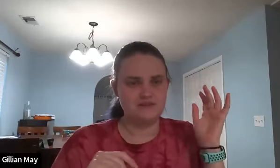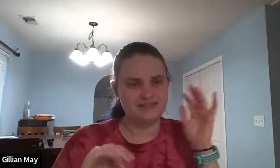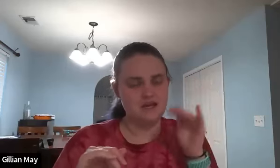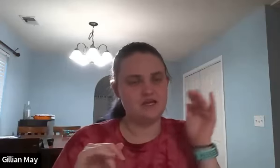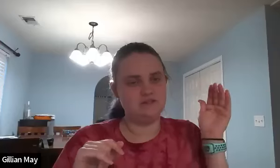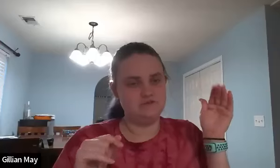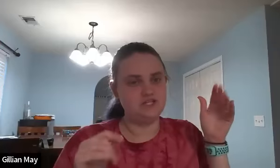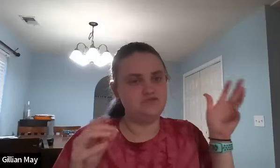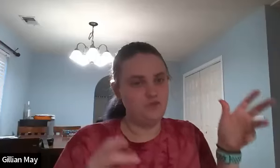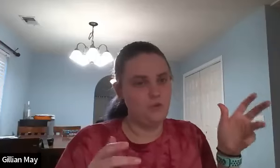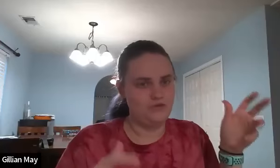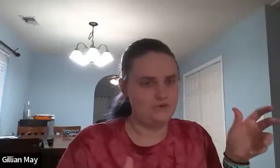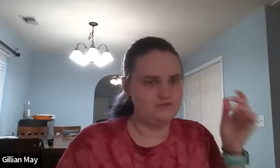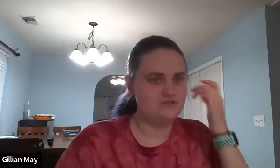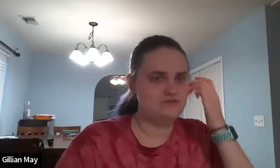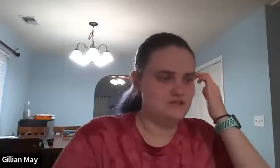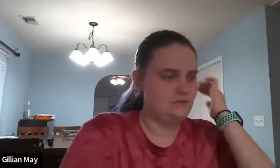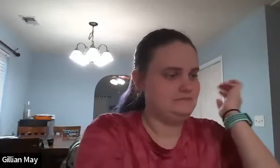like signs of fish for those. So